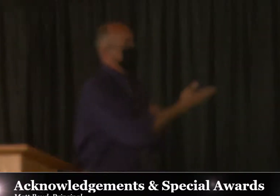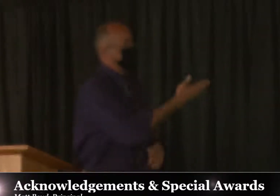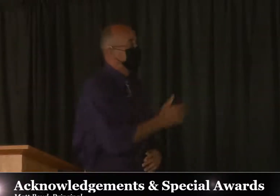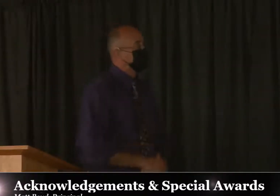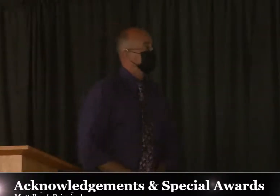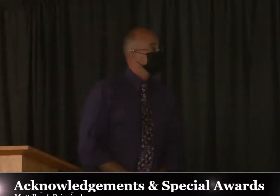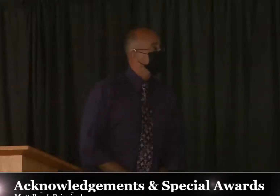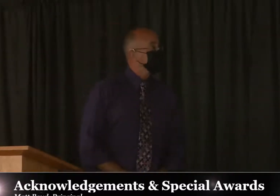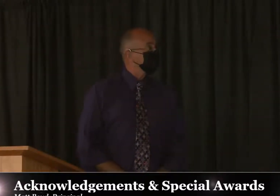who